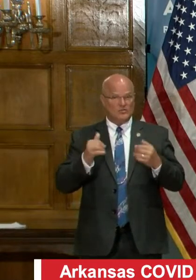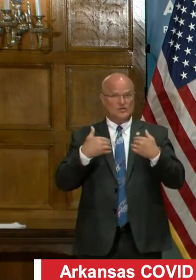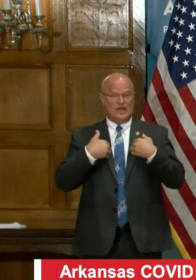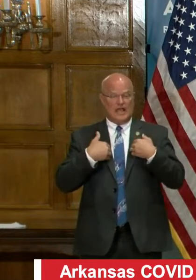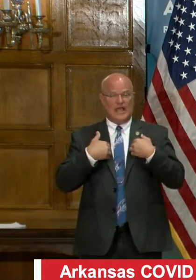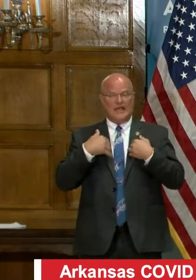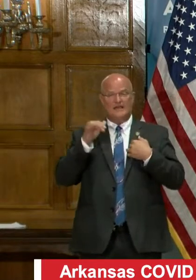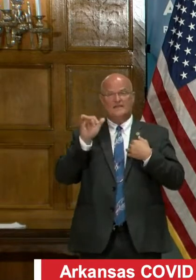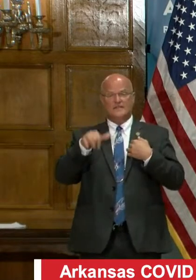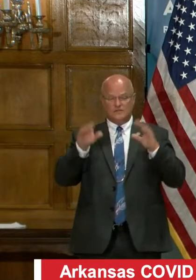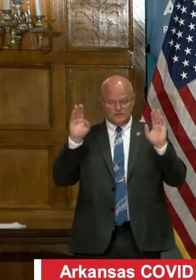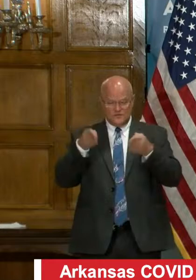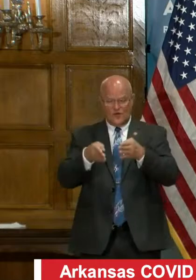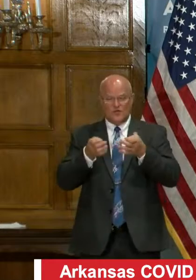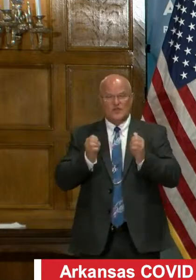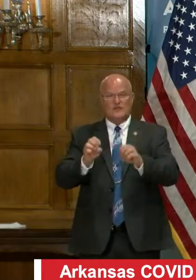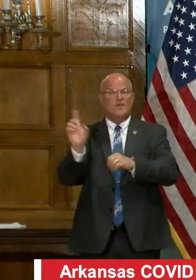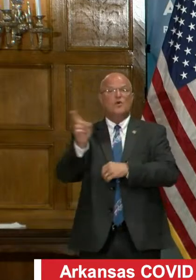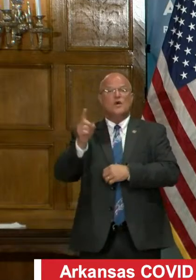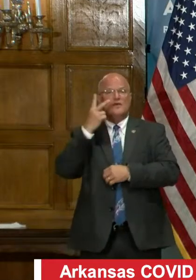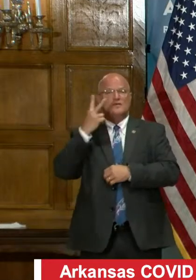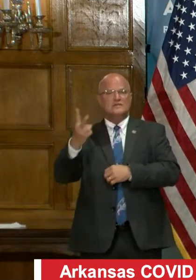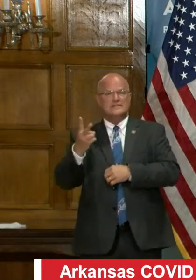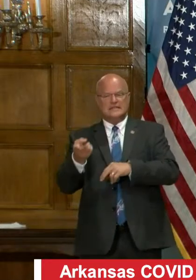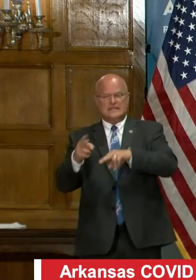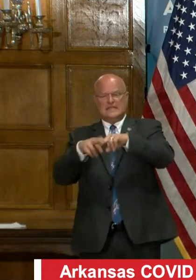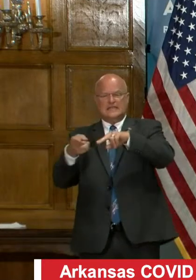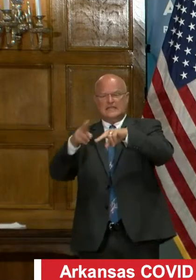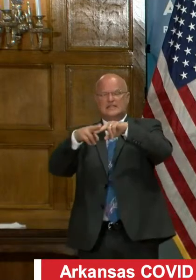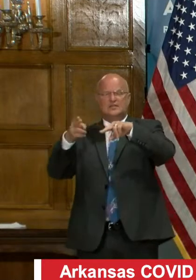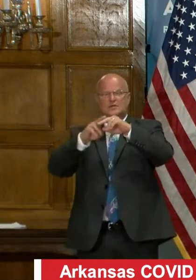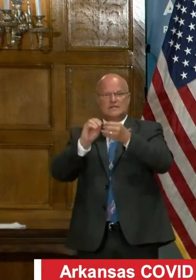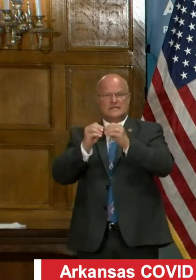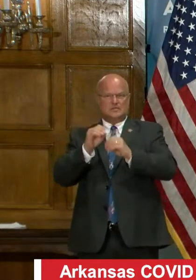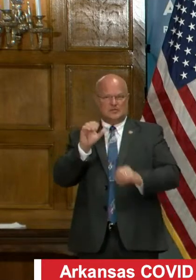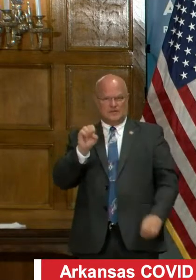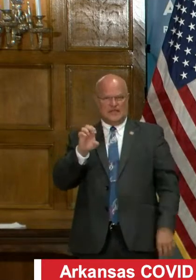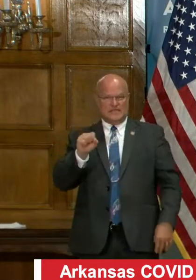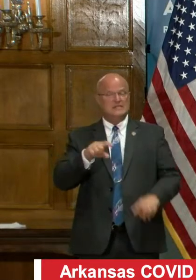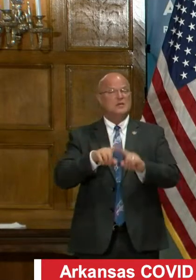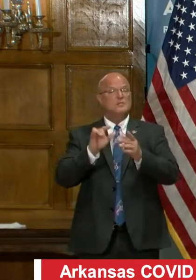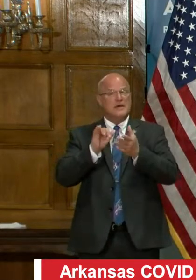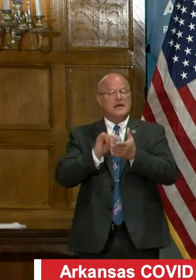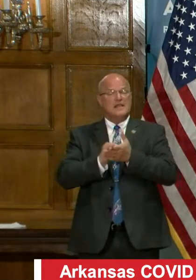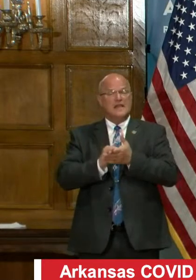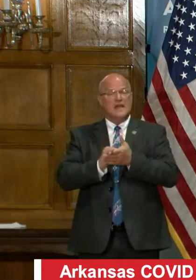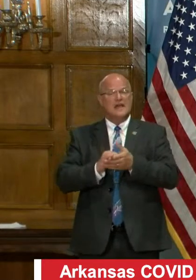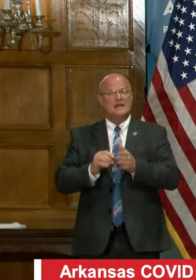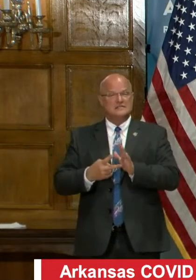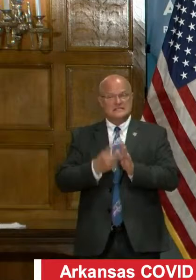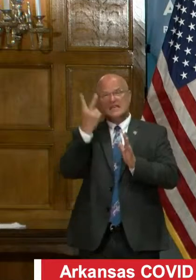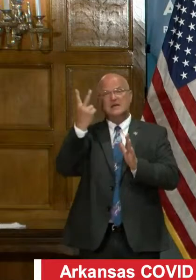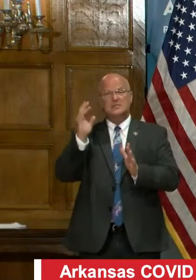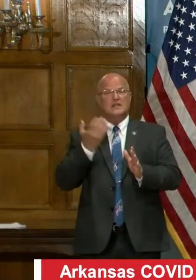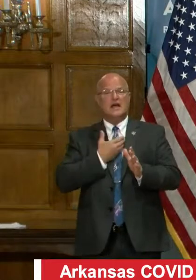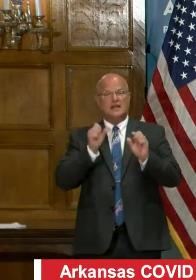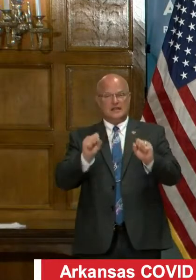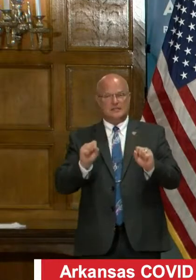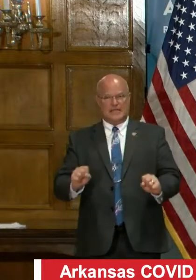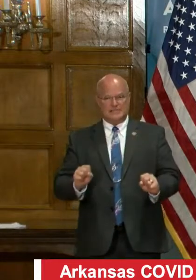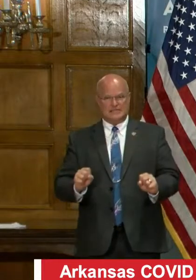have those focus their efforts wherever we're seeing increasing numbers of cases. But that will more than double our